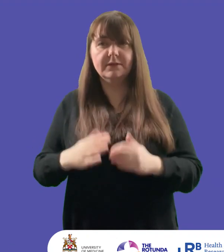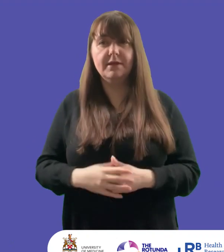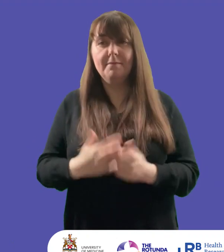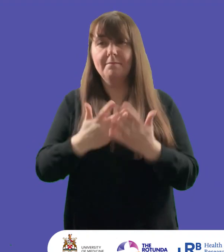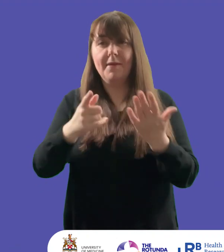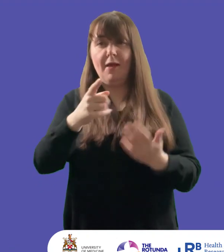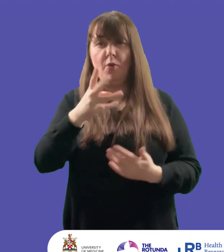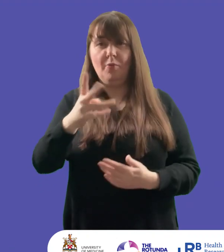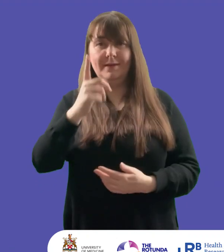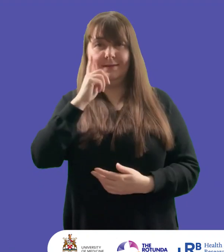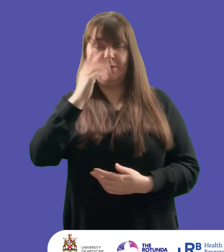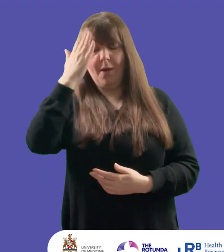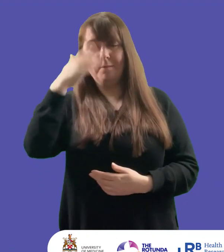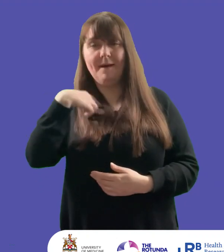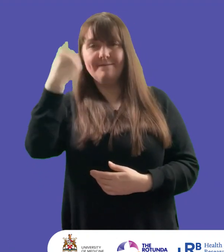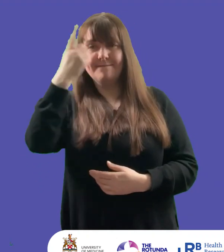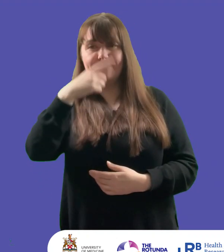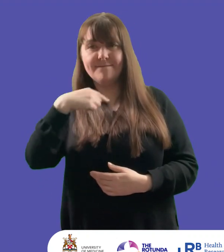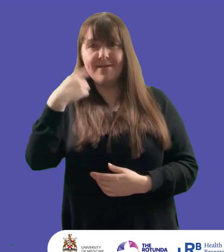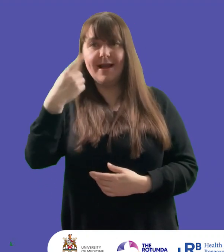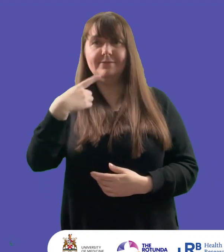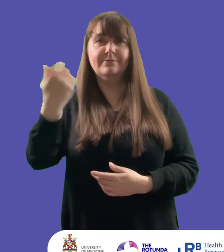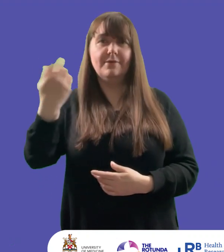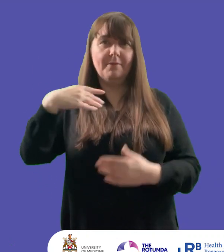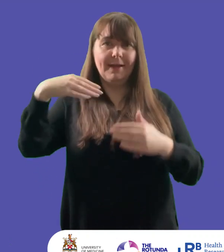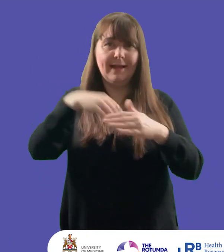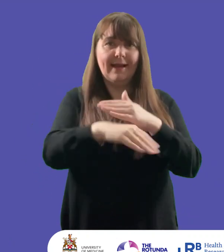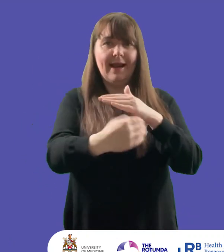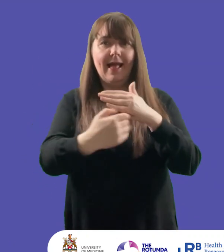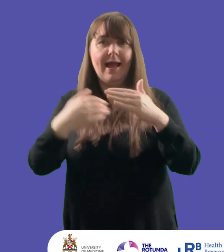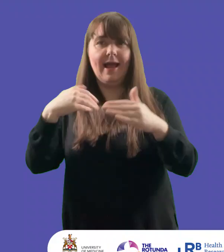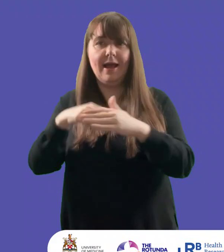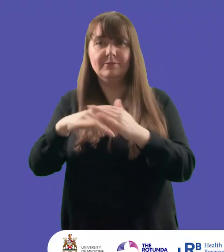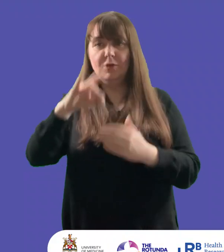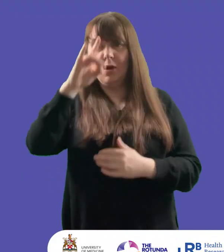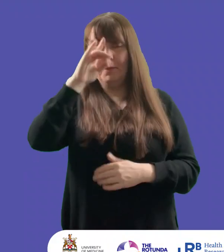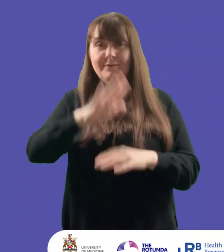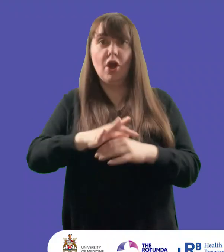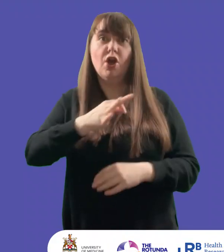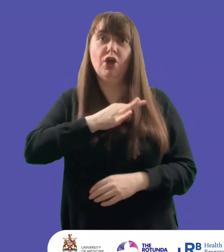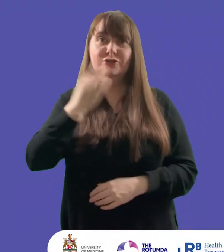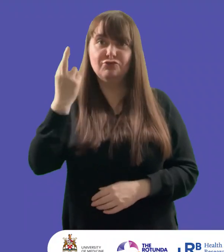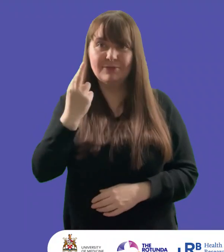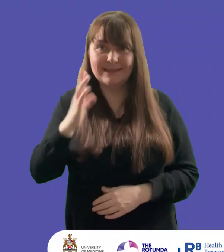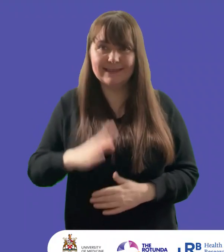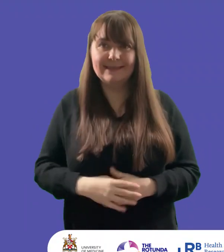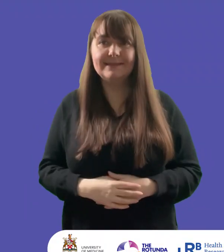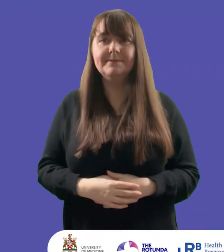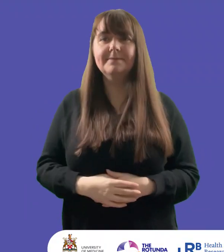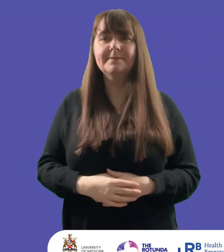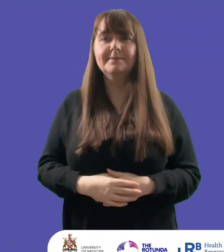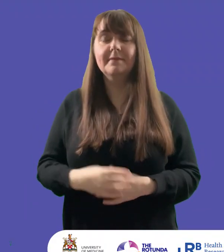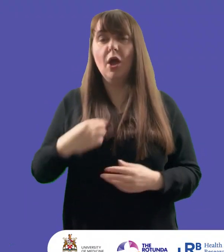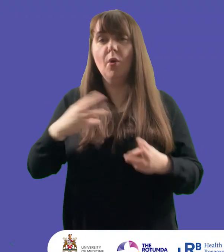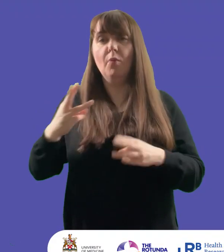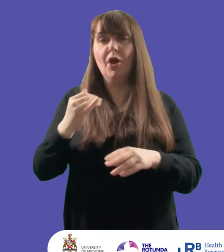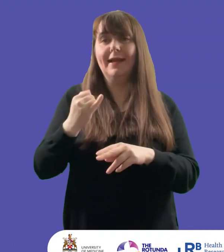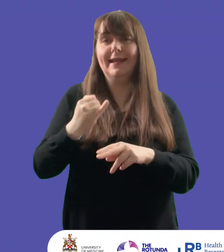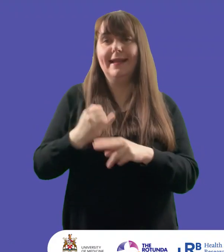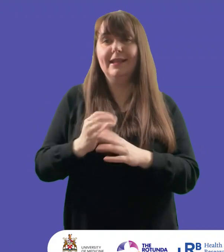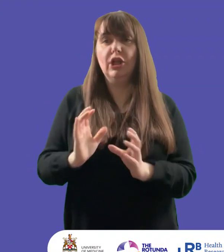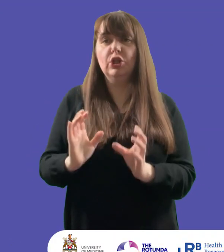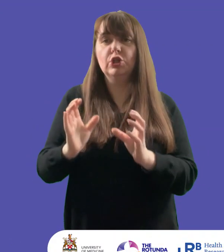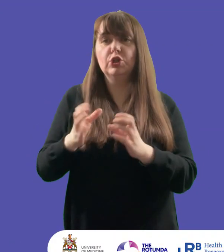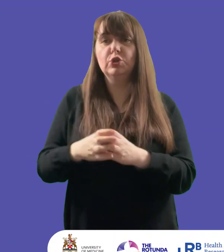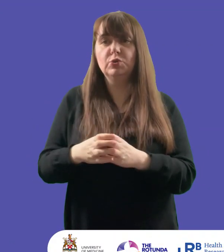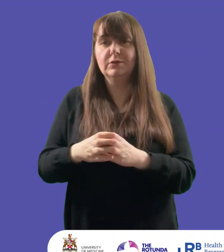Many of you will know my face from coming in and out, hopefully for good reasons. I work